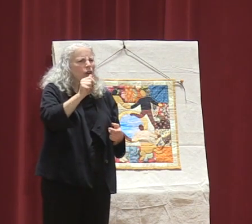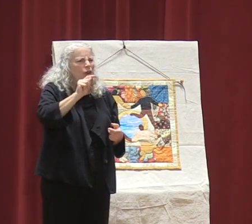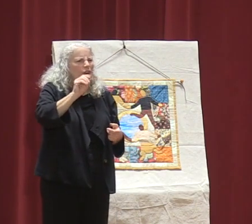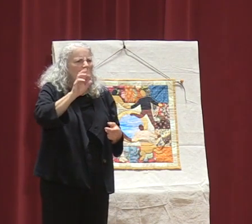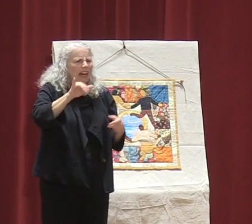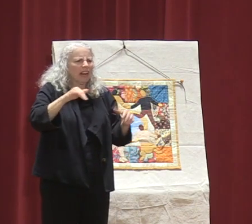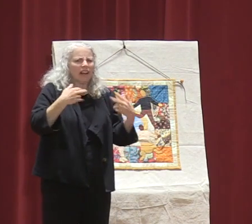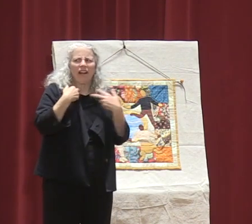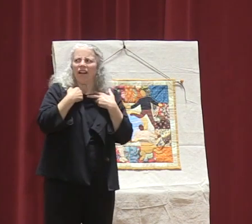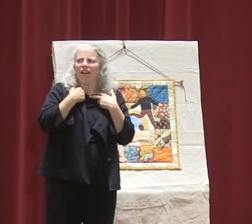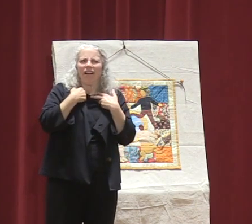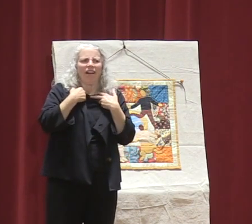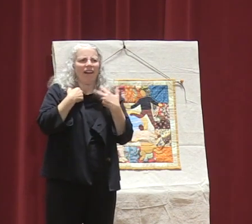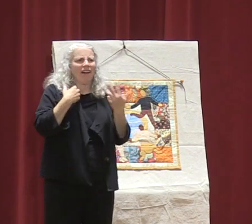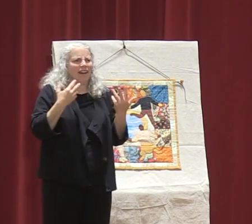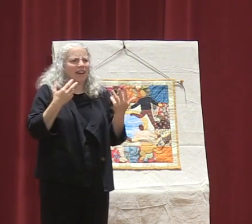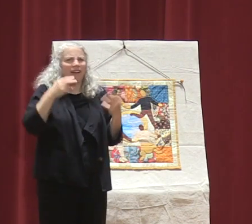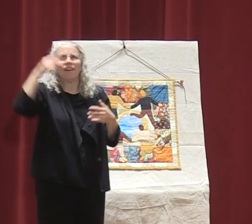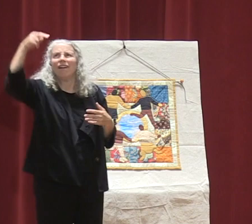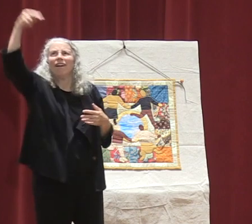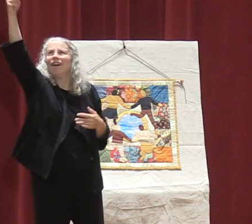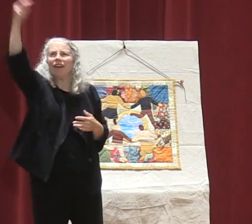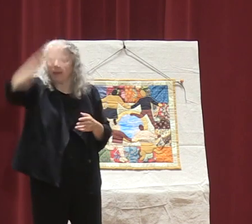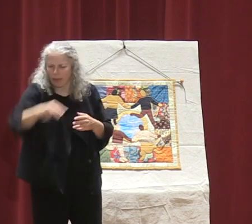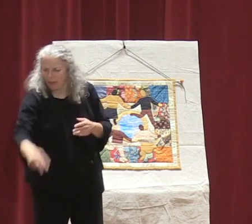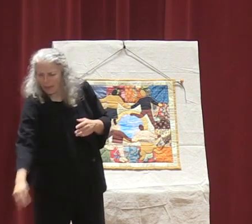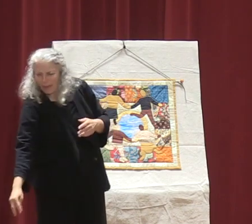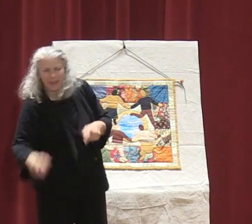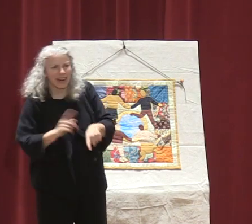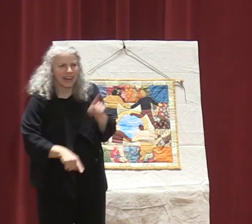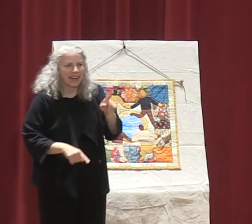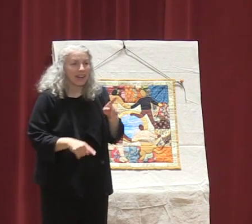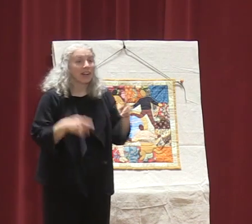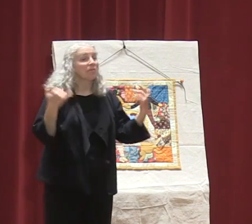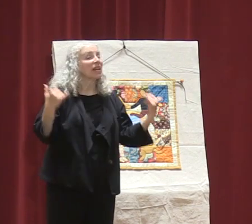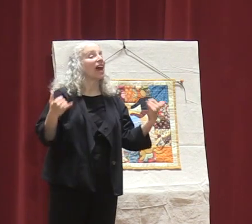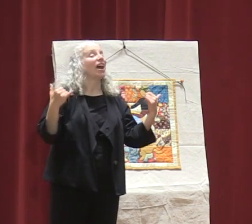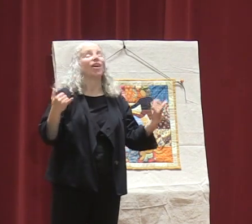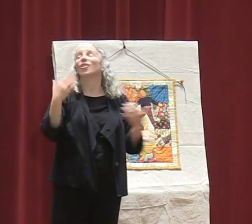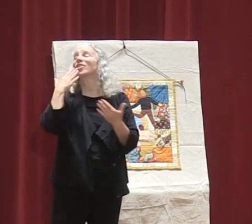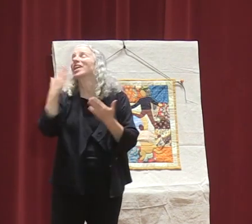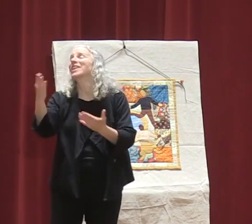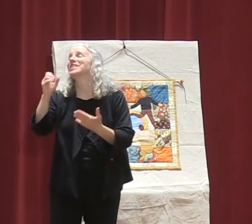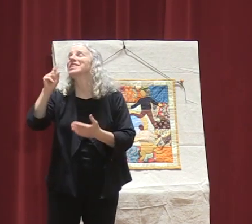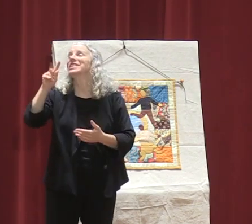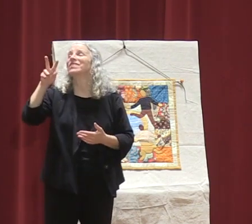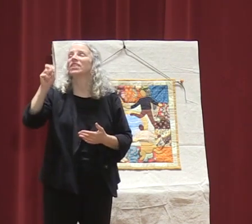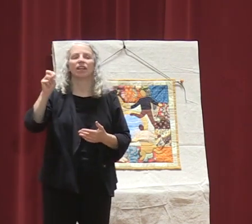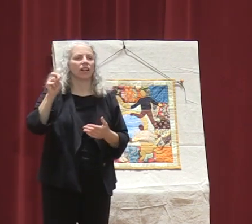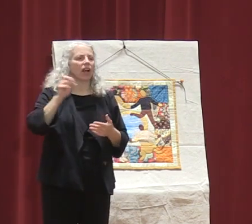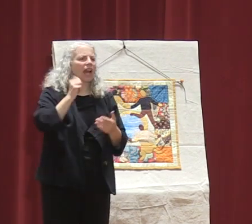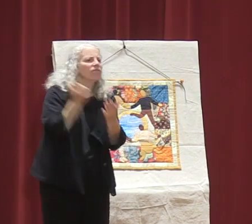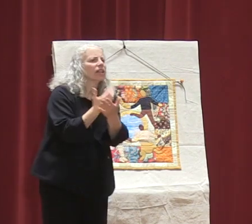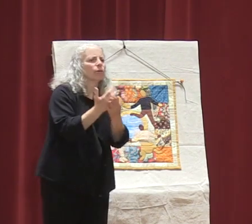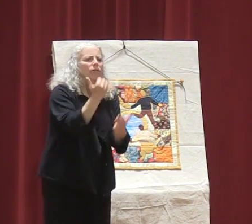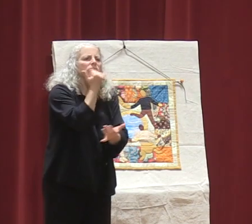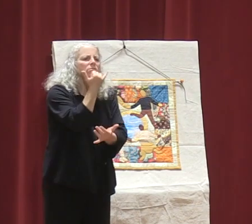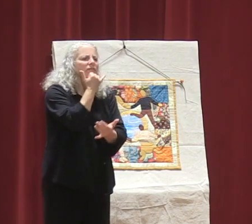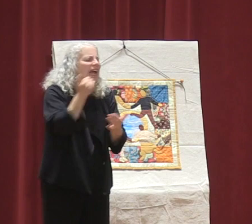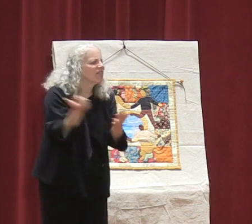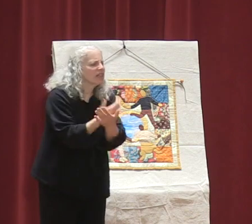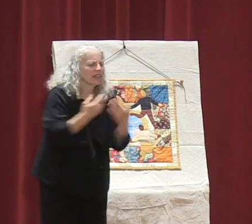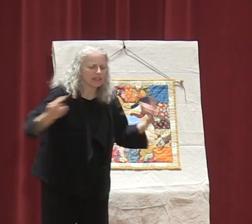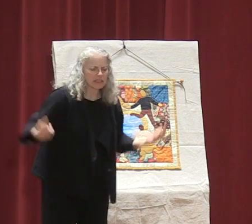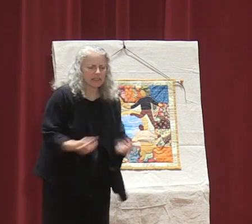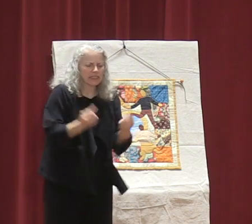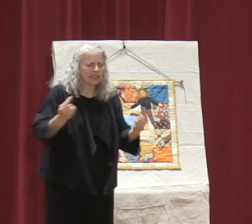now, thanks to you, Stevie Mac, we have danced all of our wrongs away, danced all